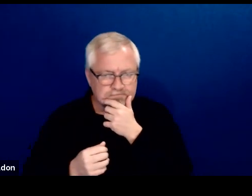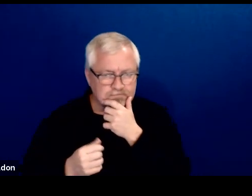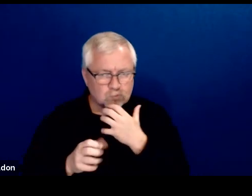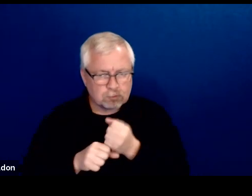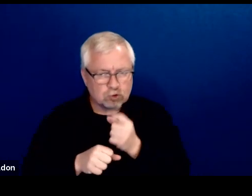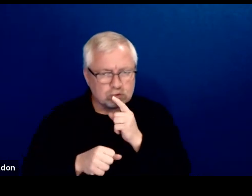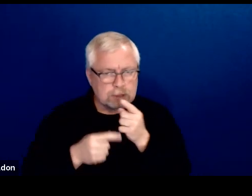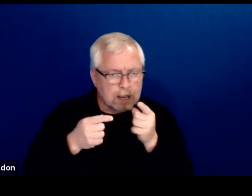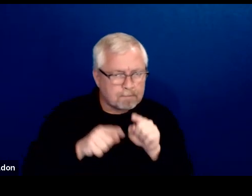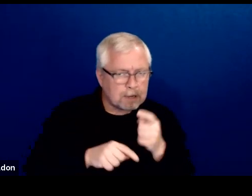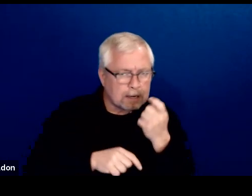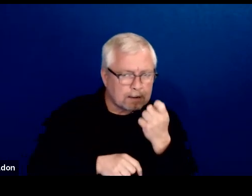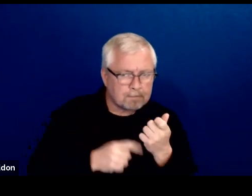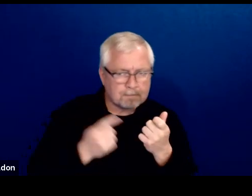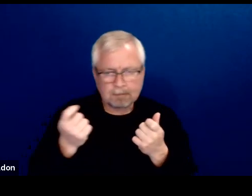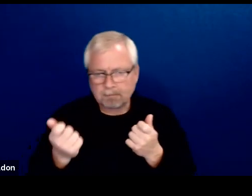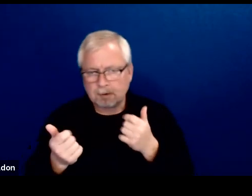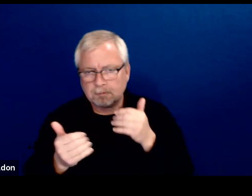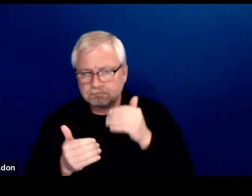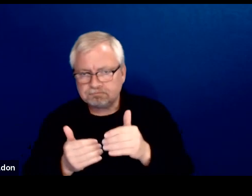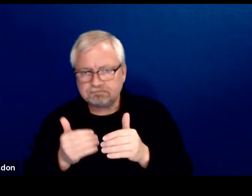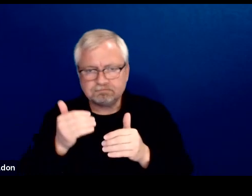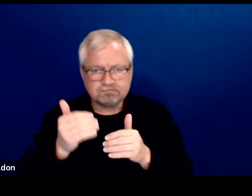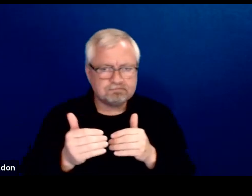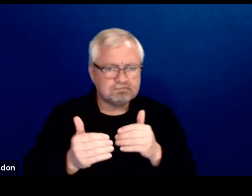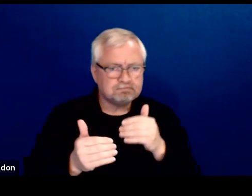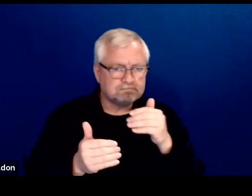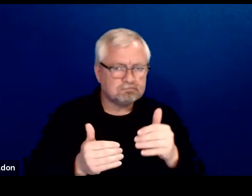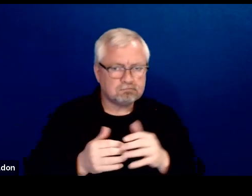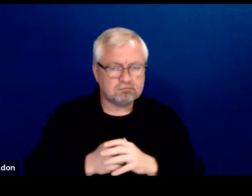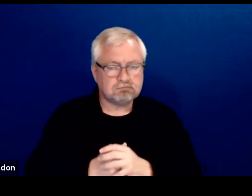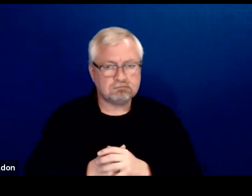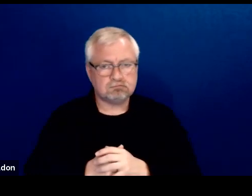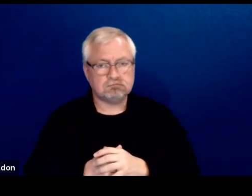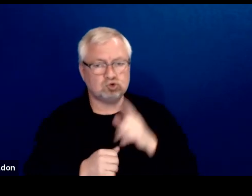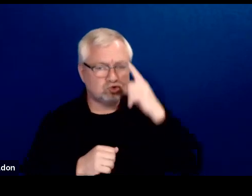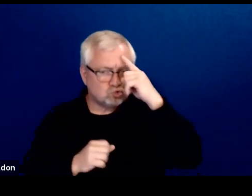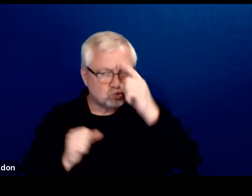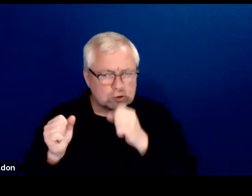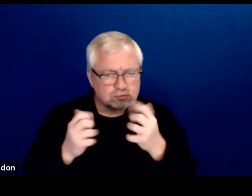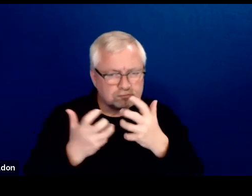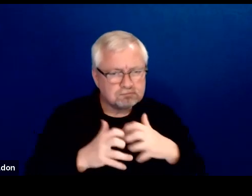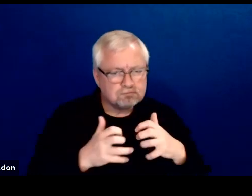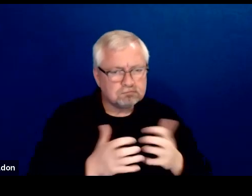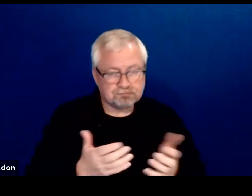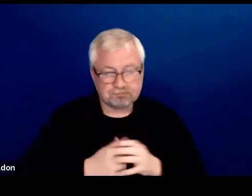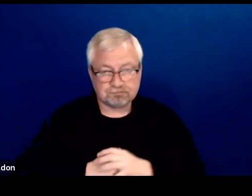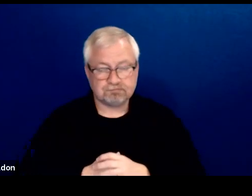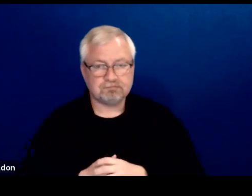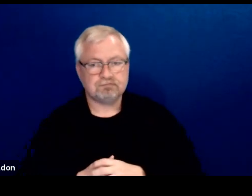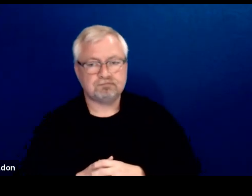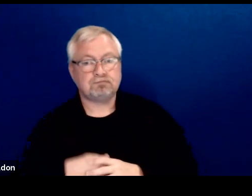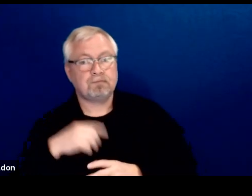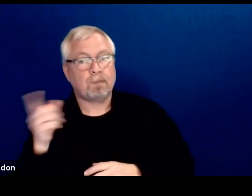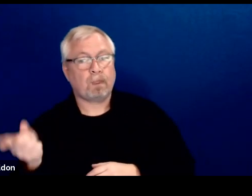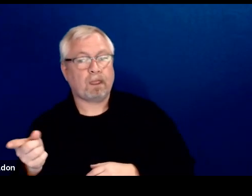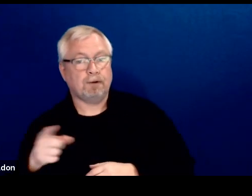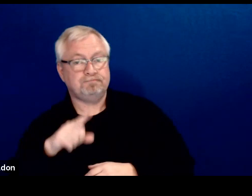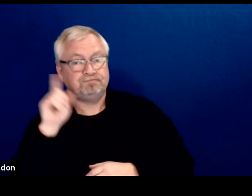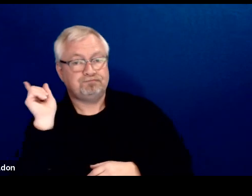orderly, strategically, and geared towards an end. And all landscaping allowed? I don't want to speak out of order on